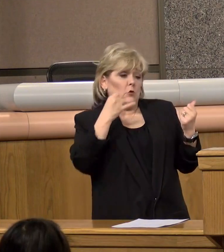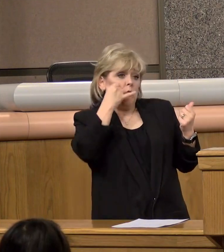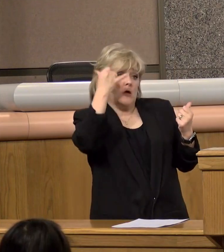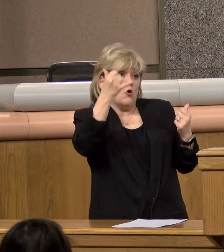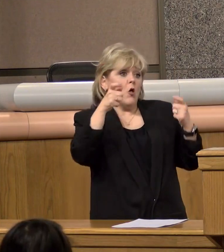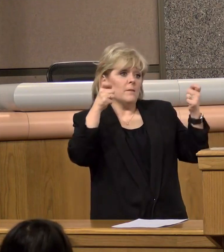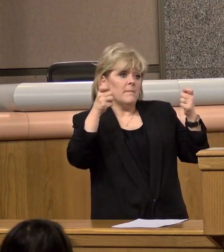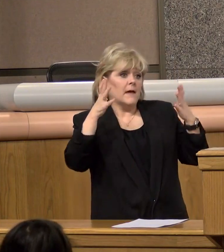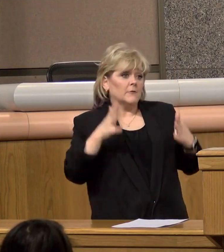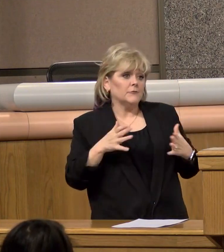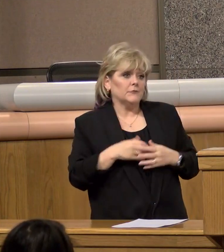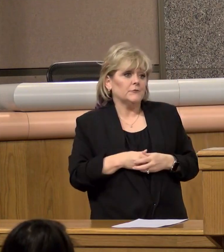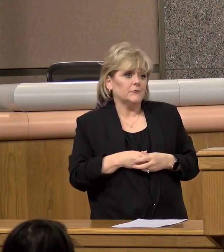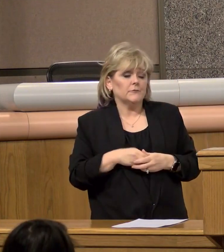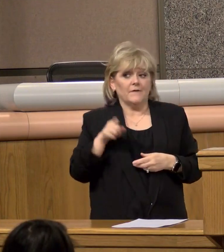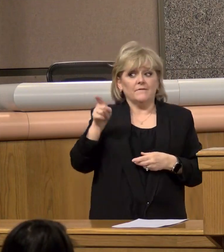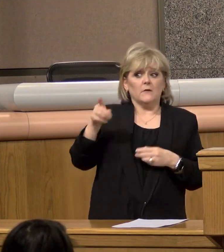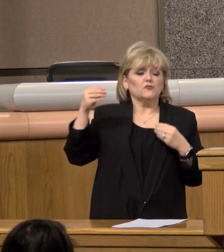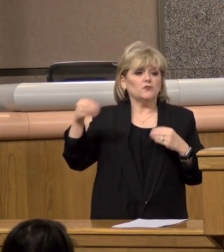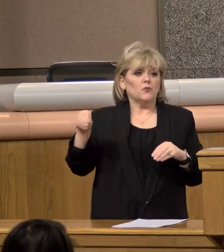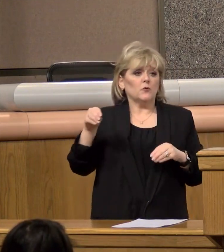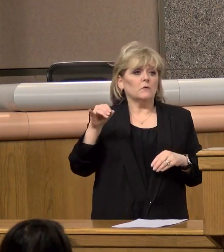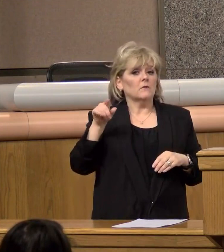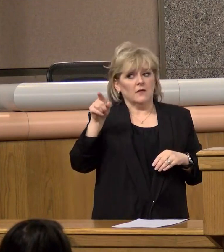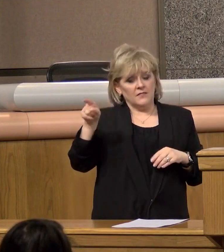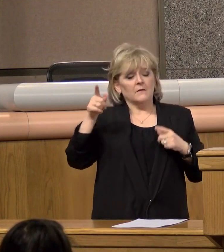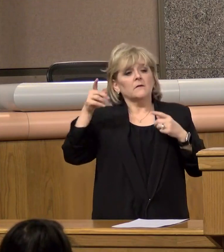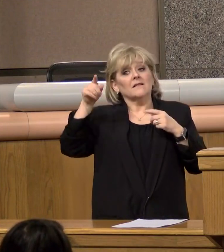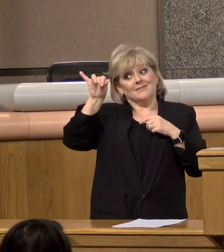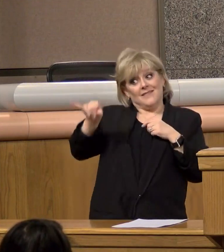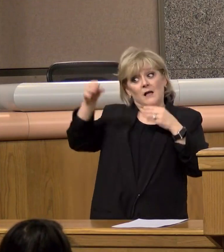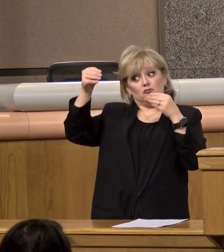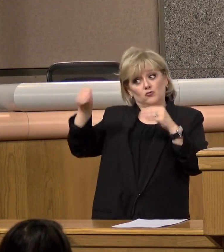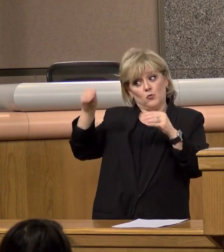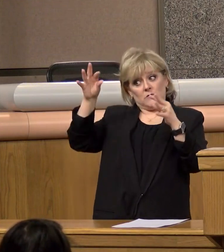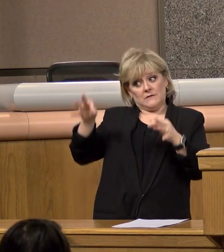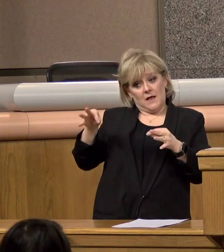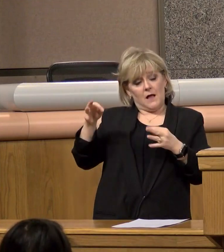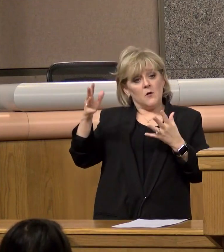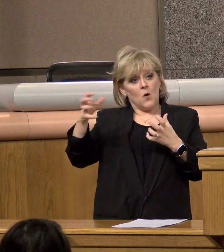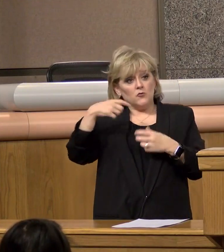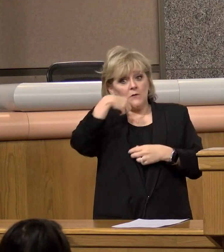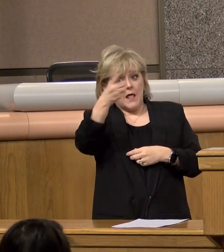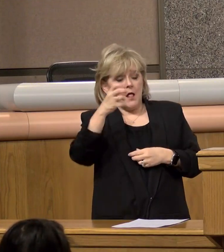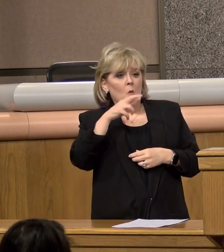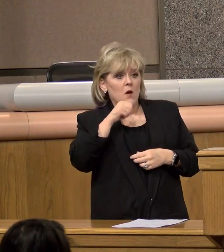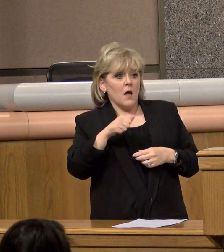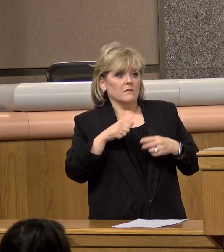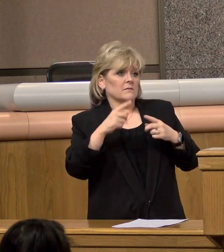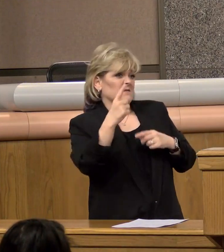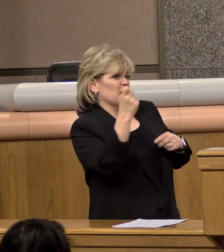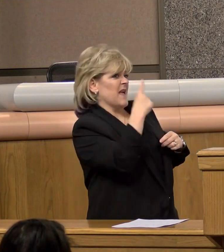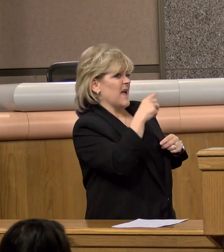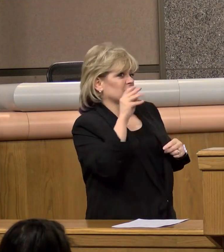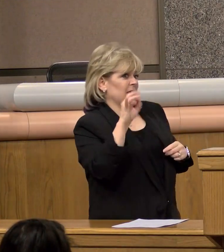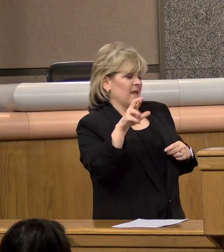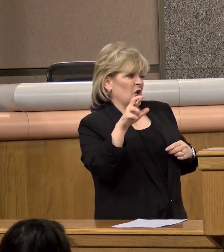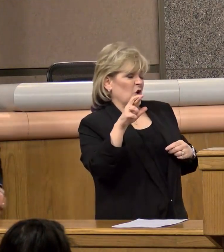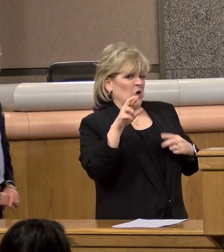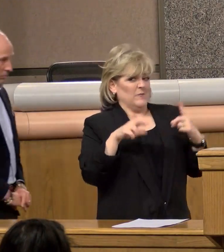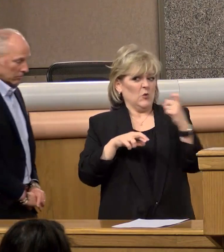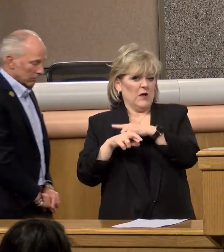directly to the management, if indicated, and then it's up to the management to disseminate that information. And can I ask a question to the mayor? And then I promise Lacey I'll,